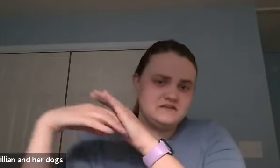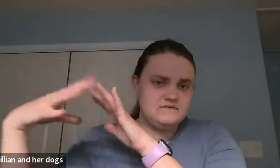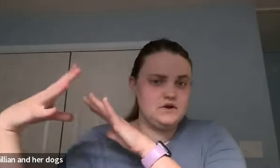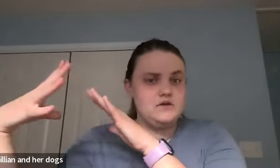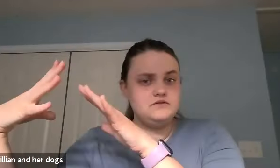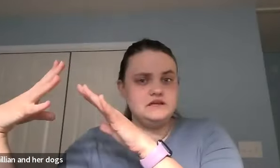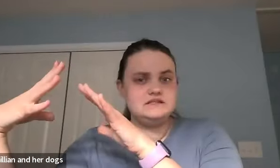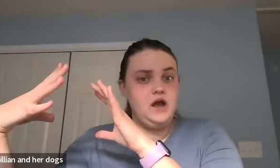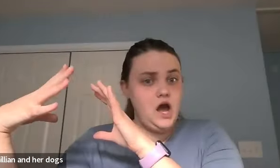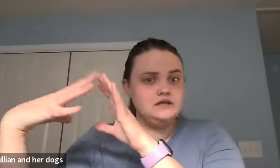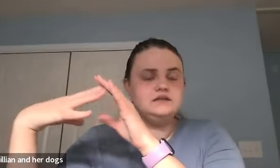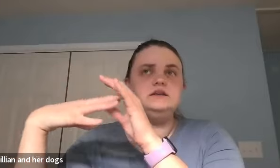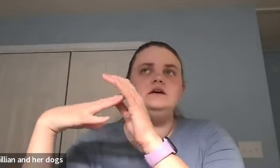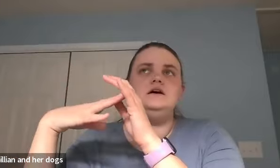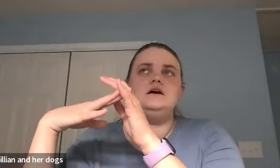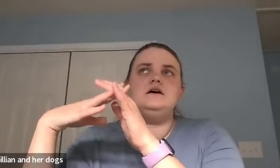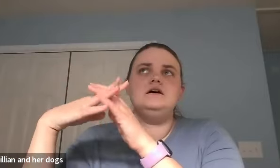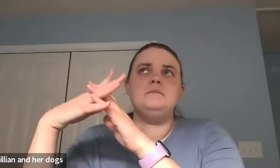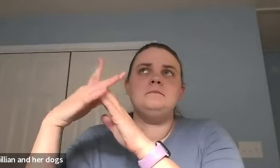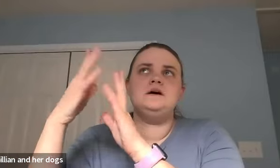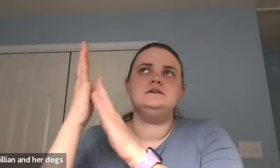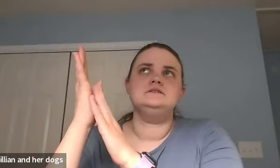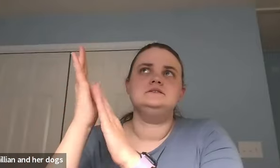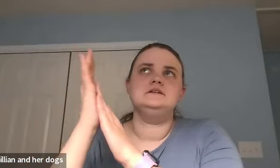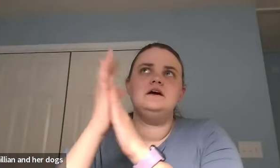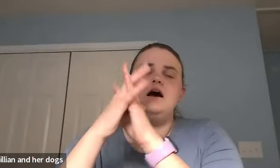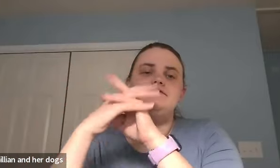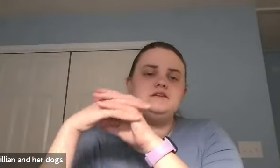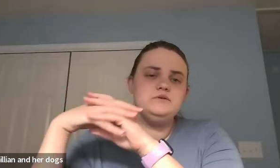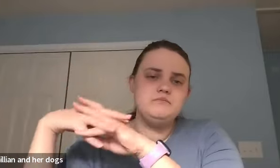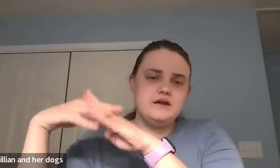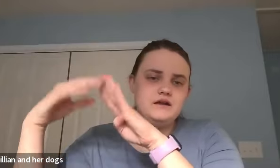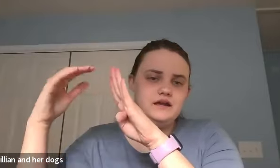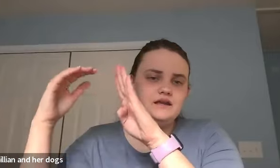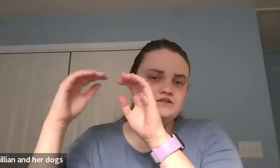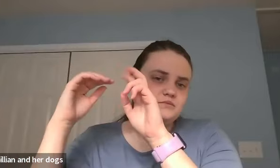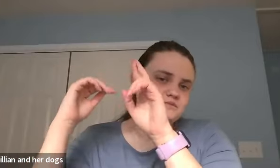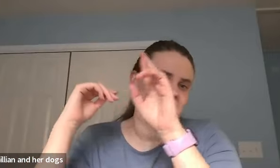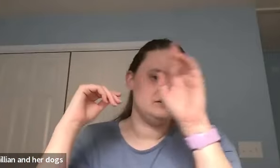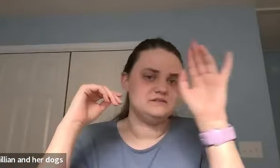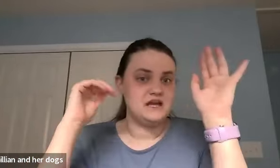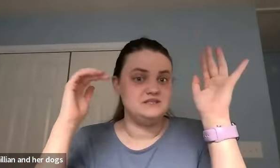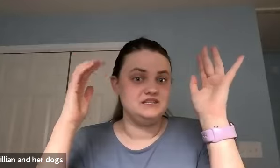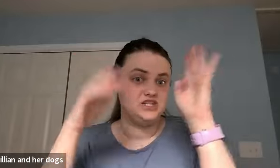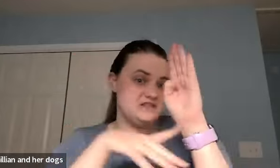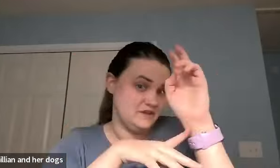sign for other things like cotton. I feel like with berry, it's almost better sometimes just to finger